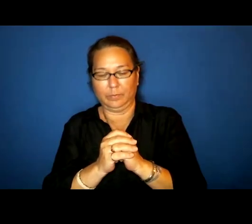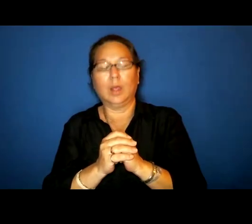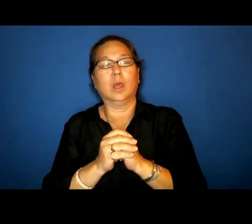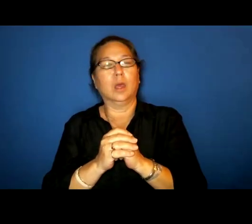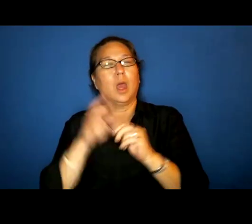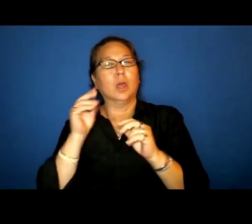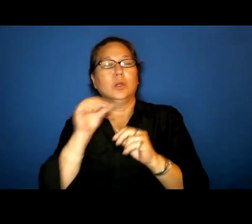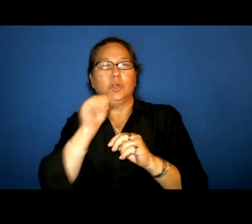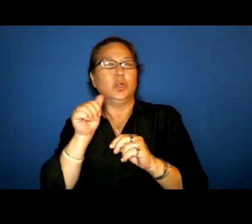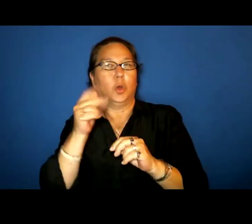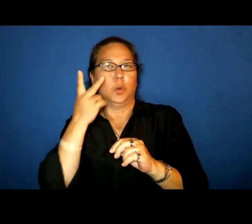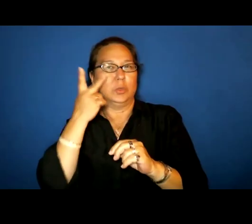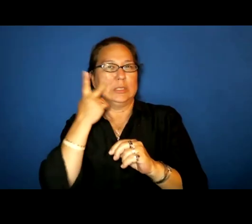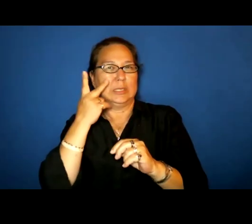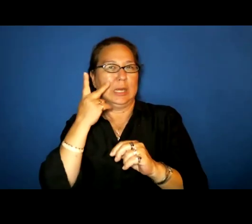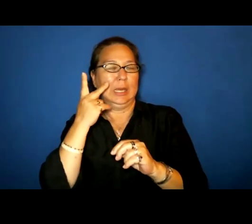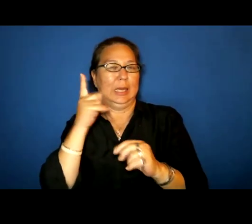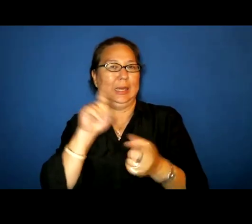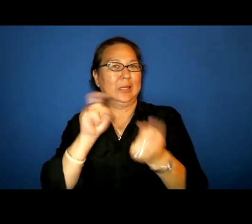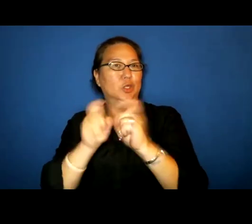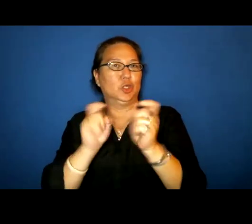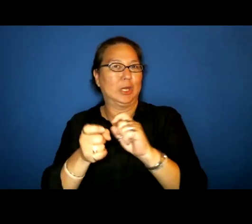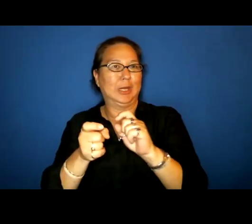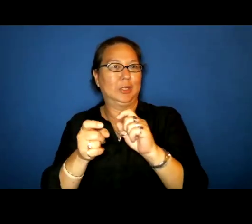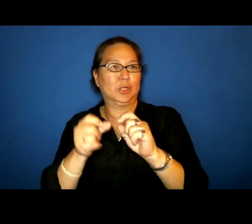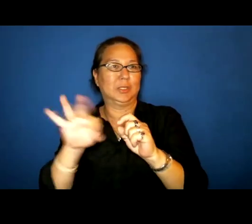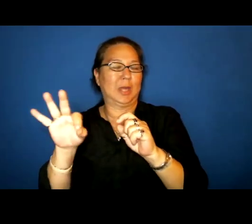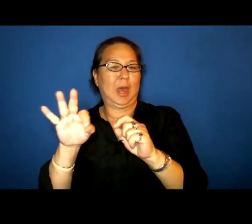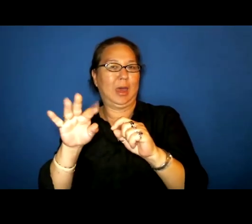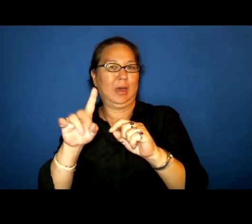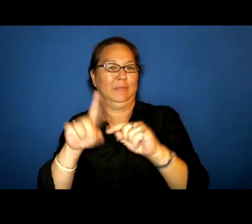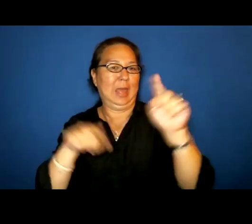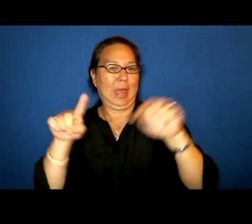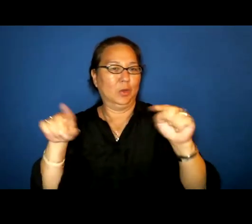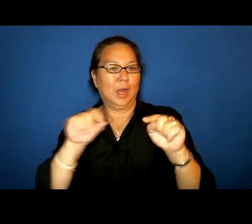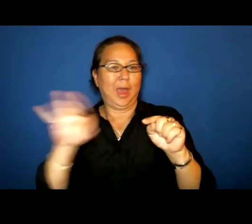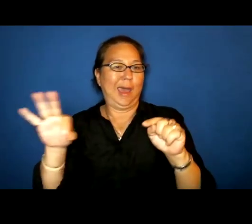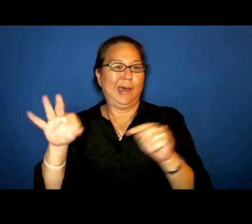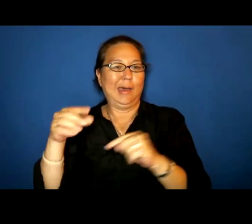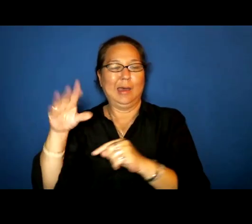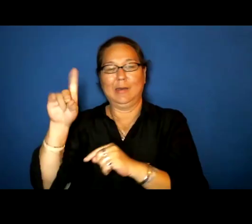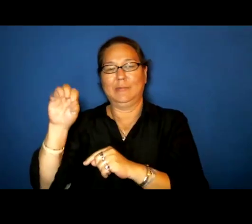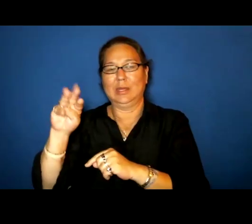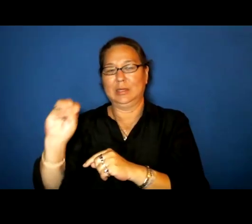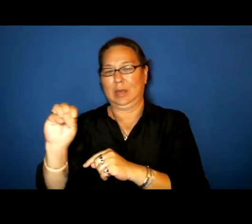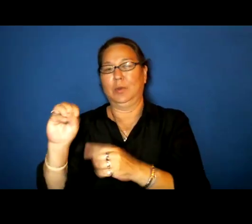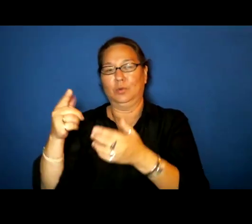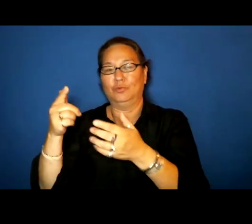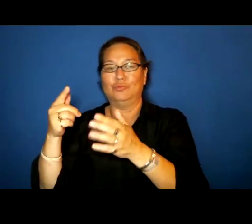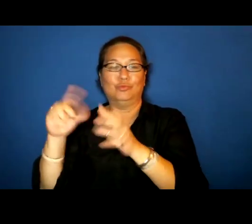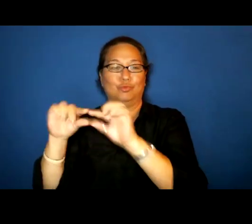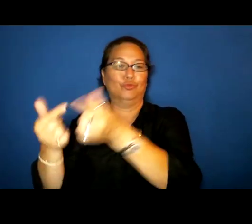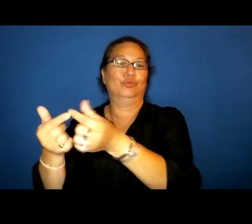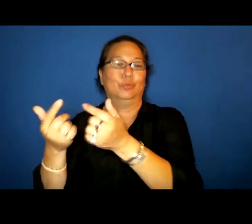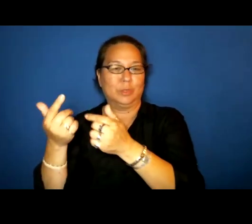changes that you see in the aggregate of some of the demographic groups, but there may be more shifts happening behind the